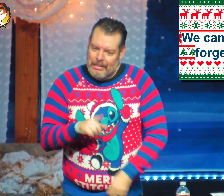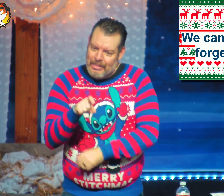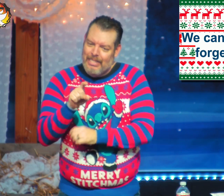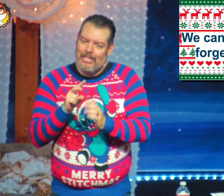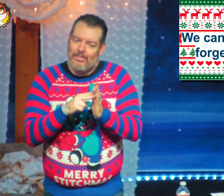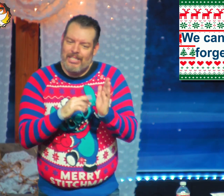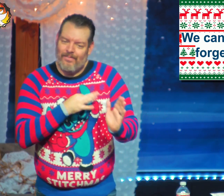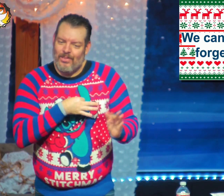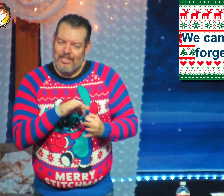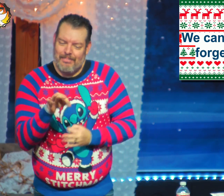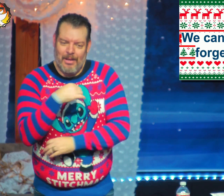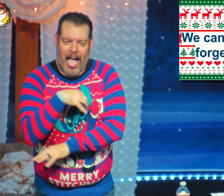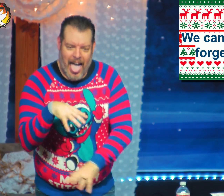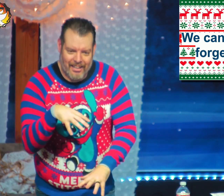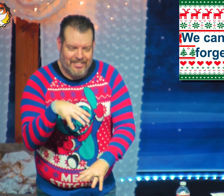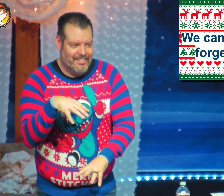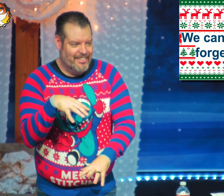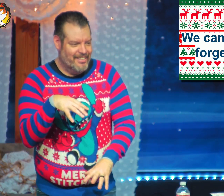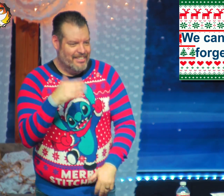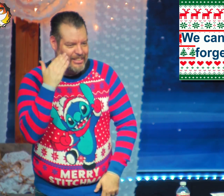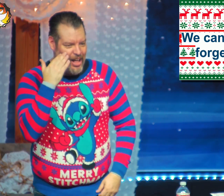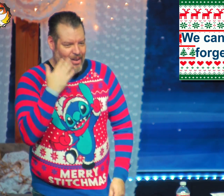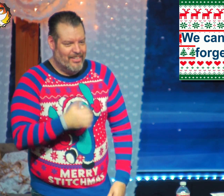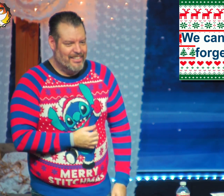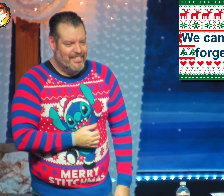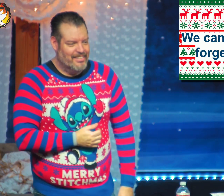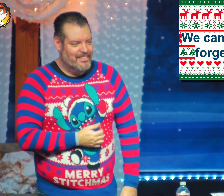We do it to remind us of what He's done for us.